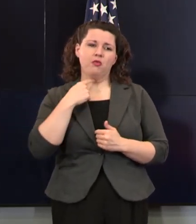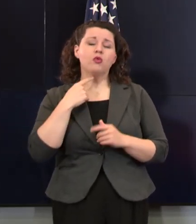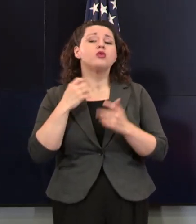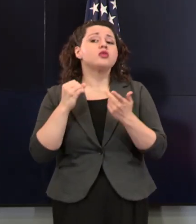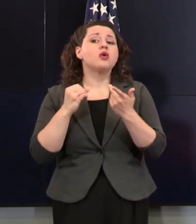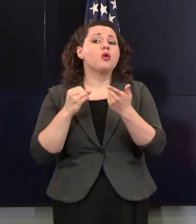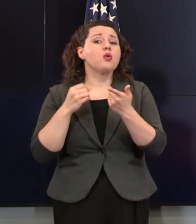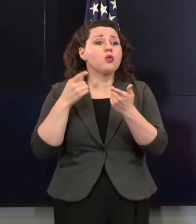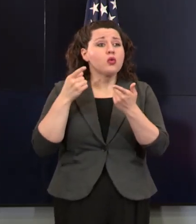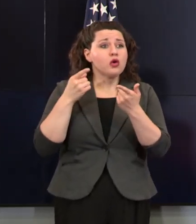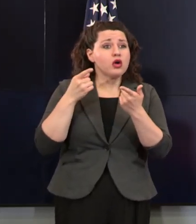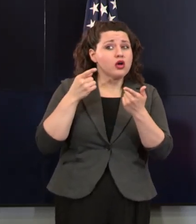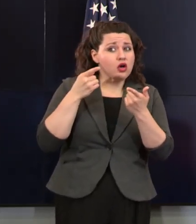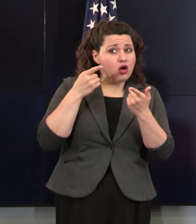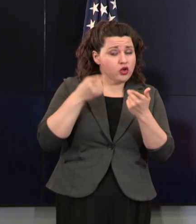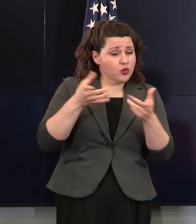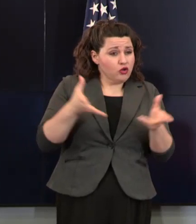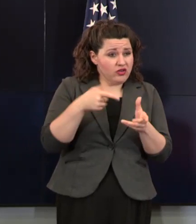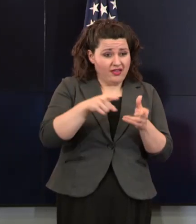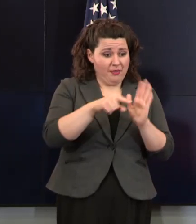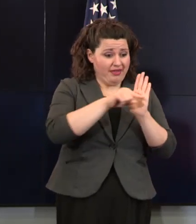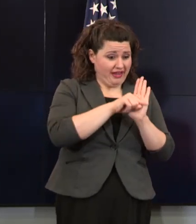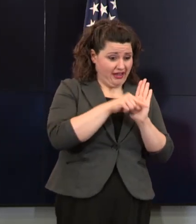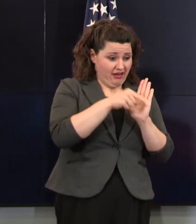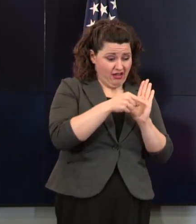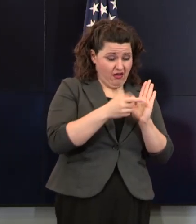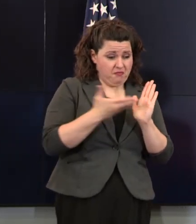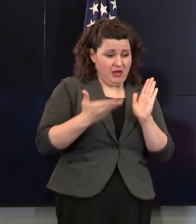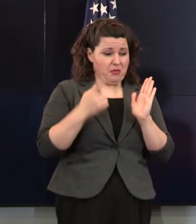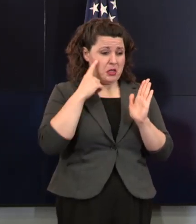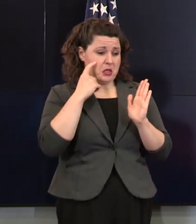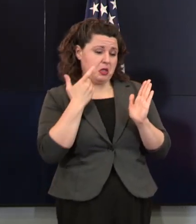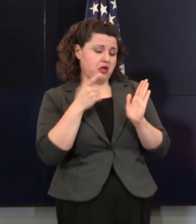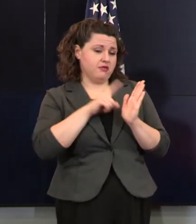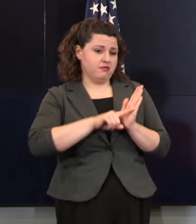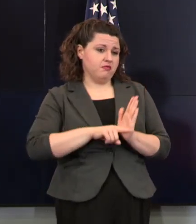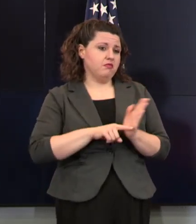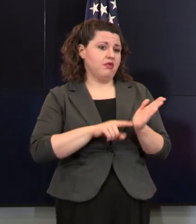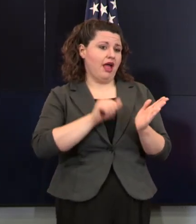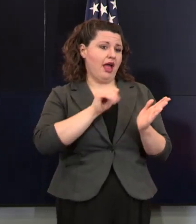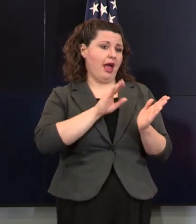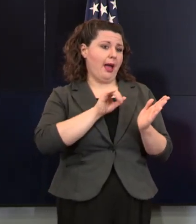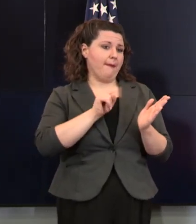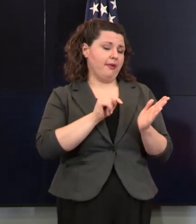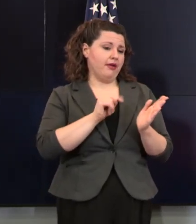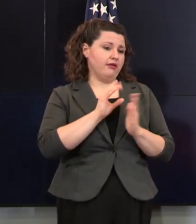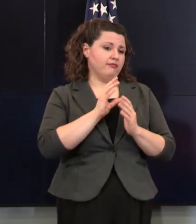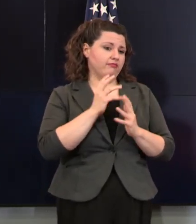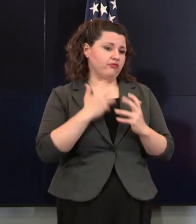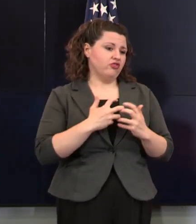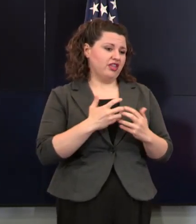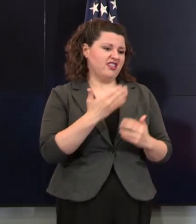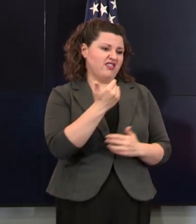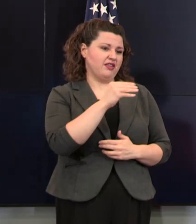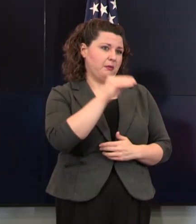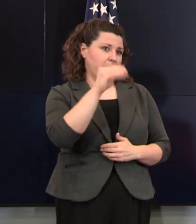to run it separately if, as suspected, some of these Abbott machines have a 15%